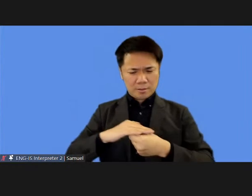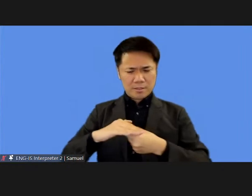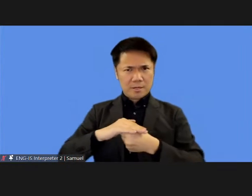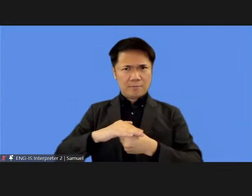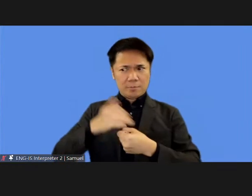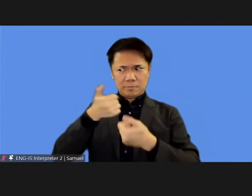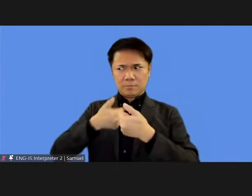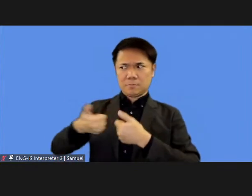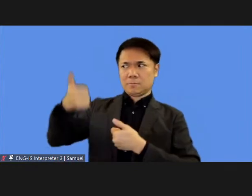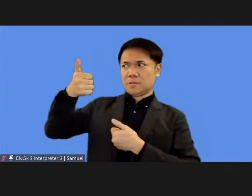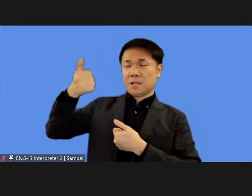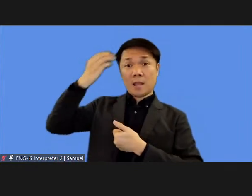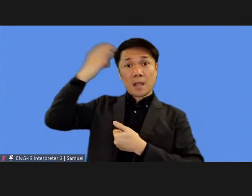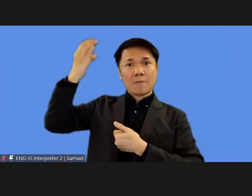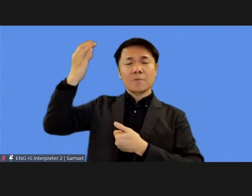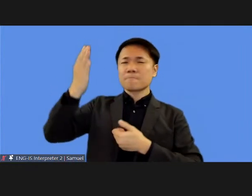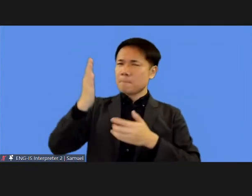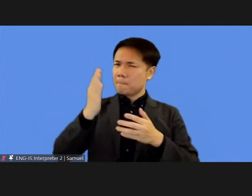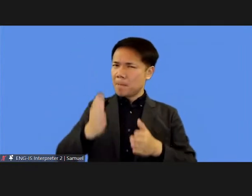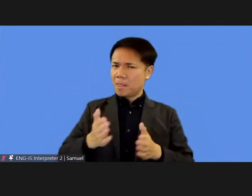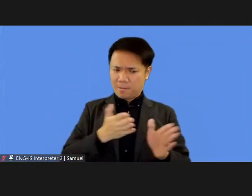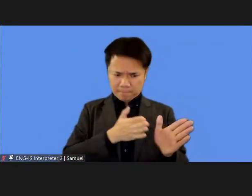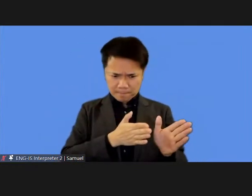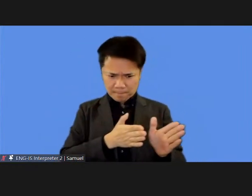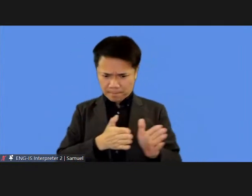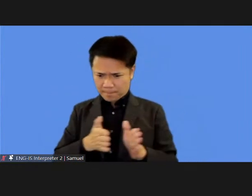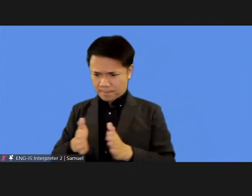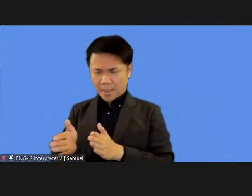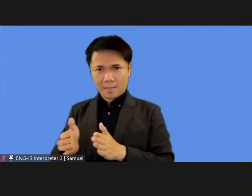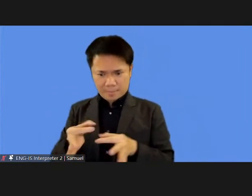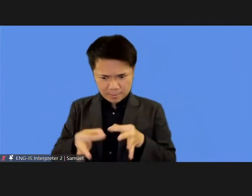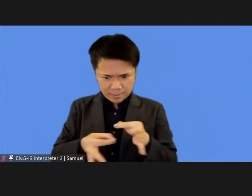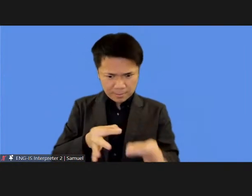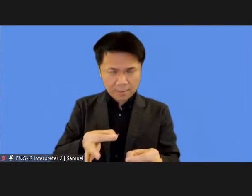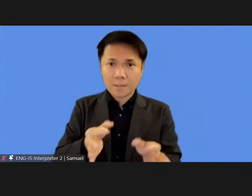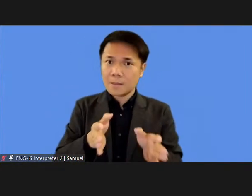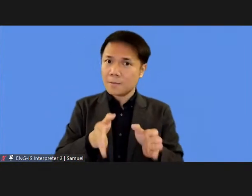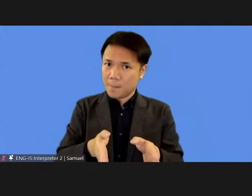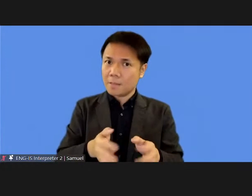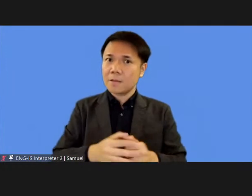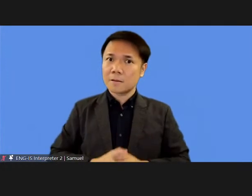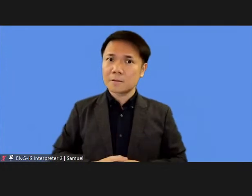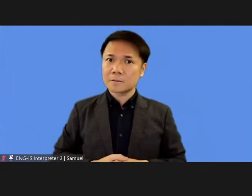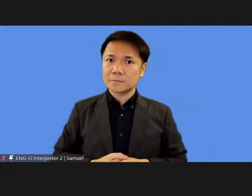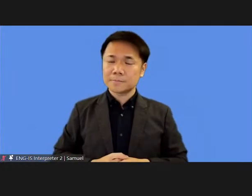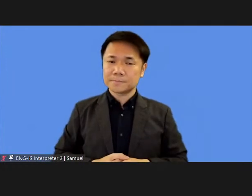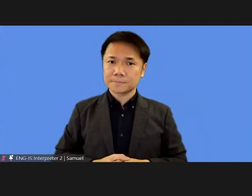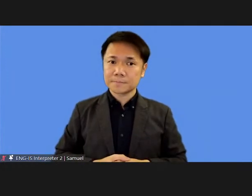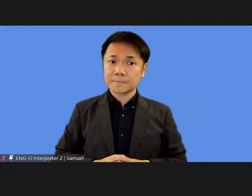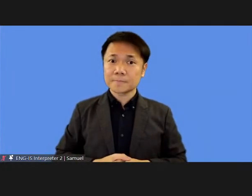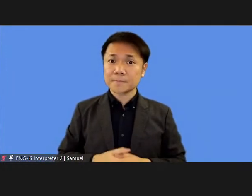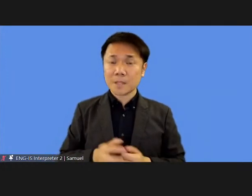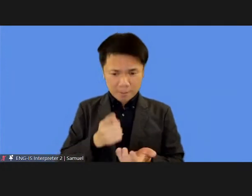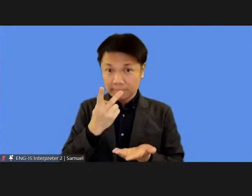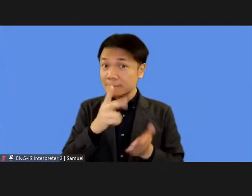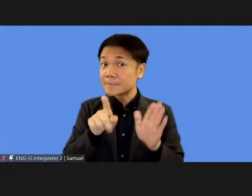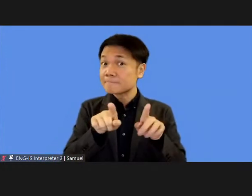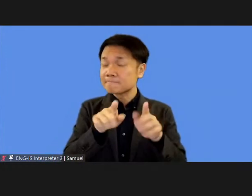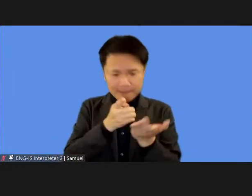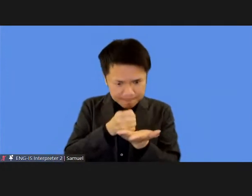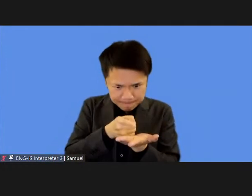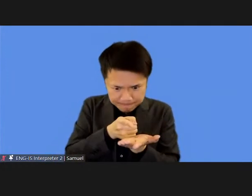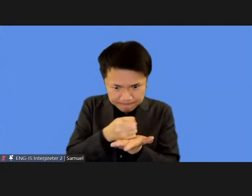We have a strategic blueprint that guides our interventions with regards to pushing the